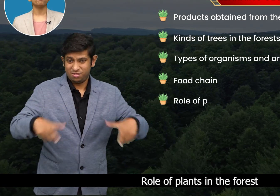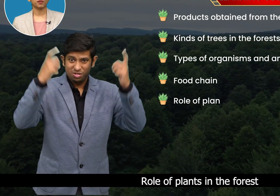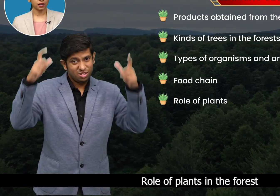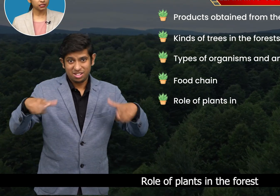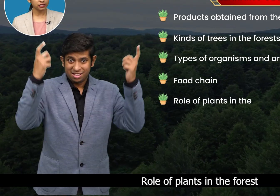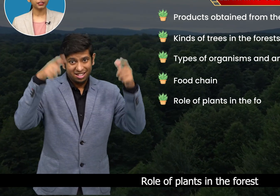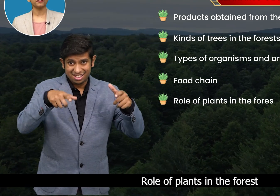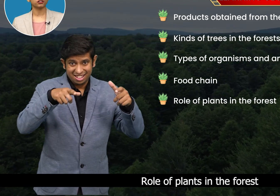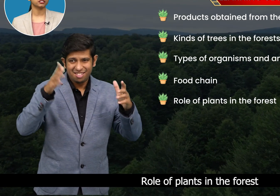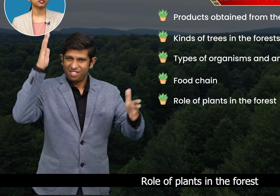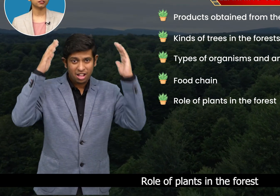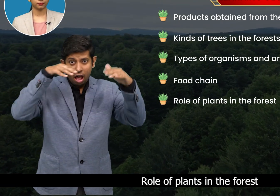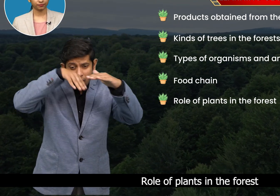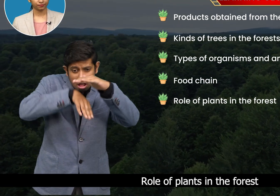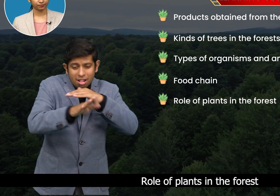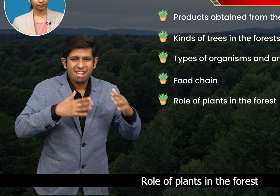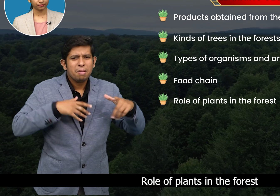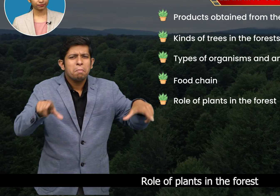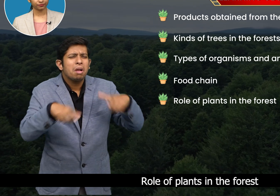Role of plants in the forest.